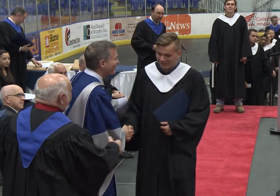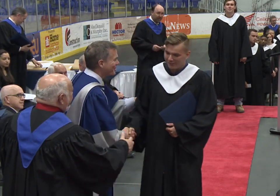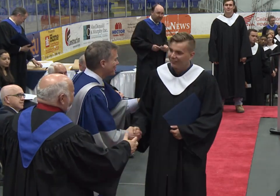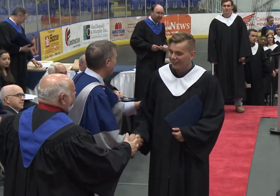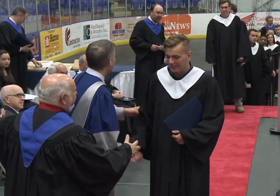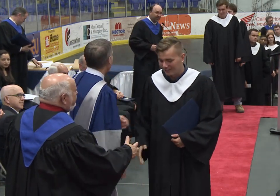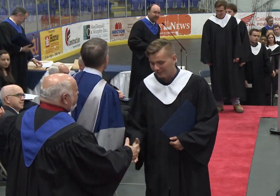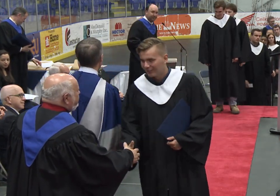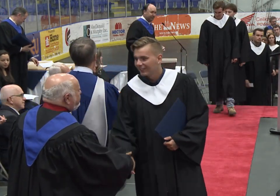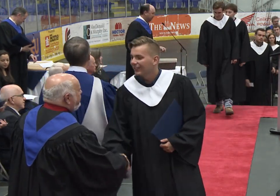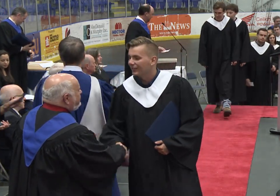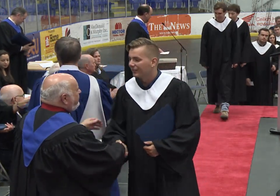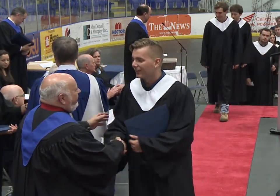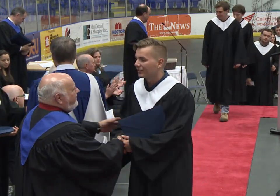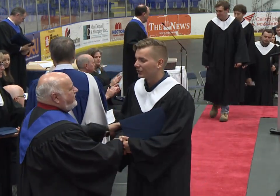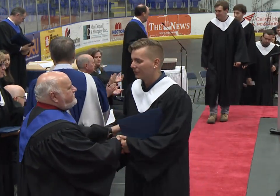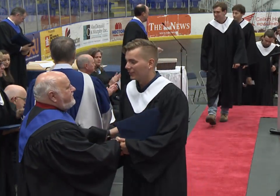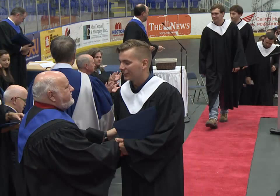Cole Henshaw.